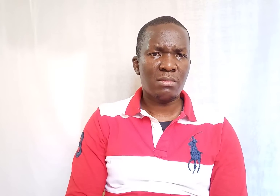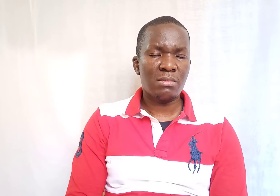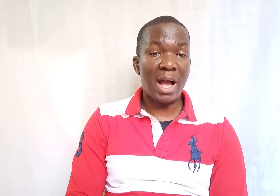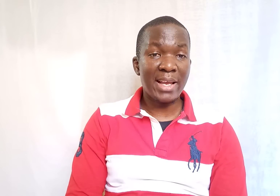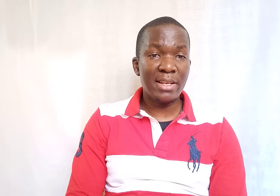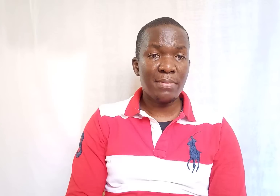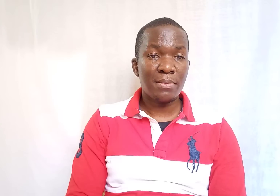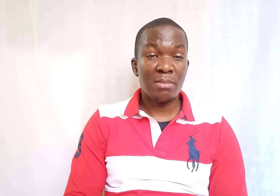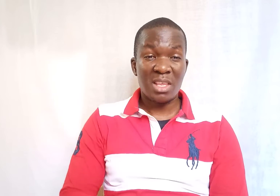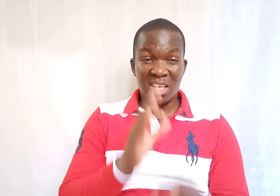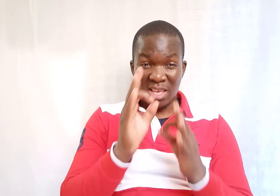Again,